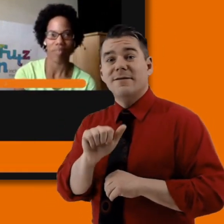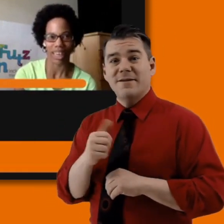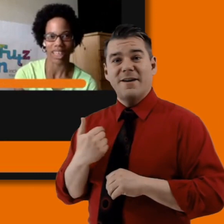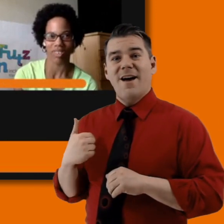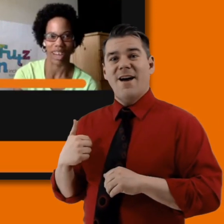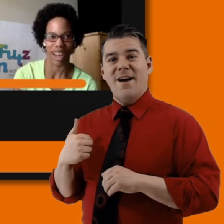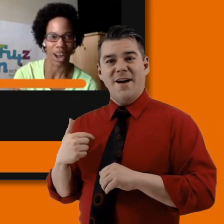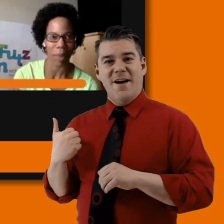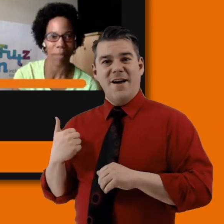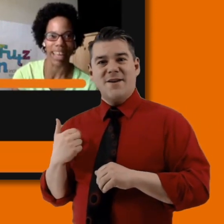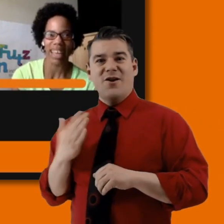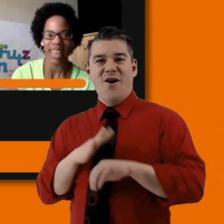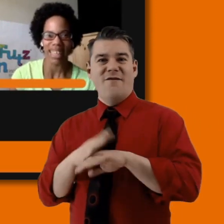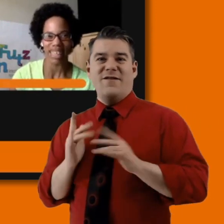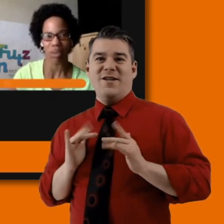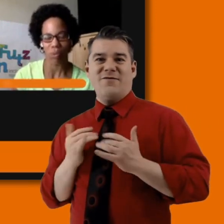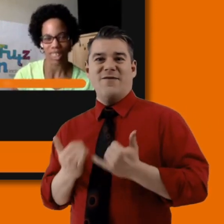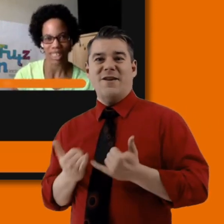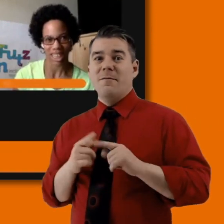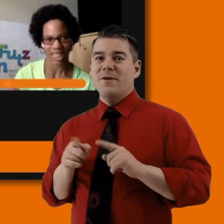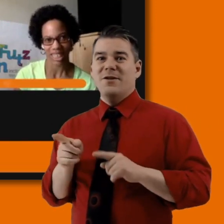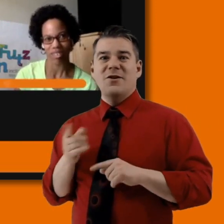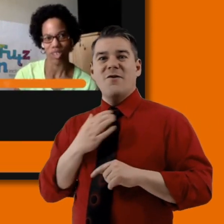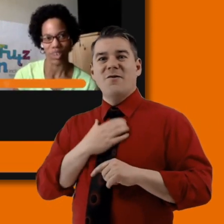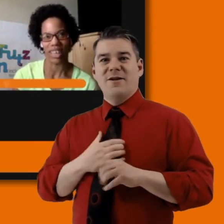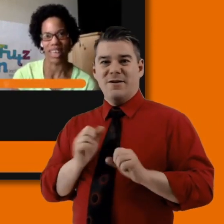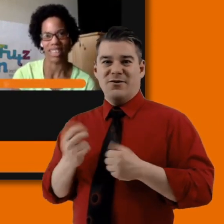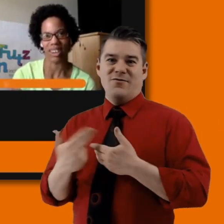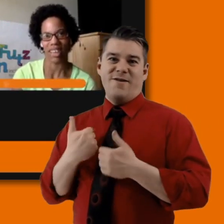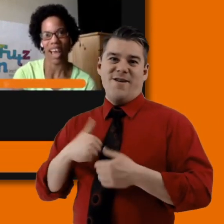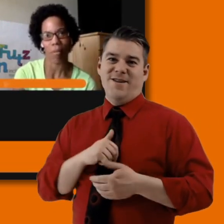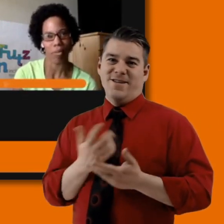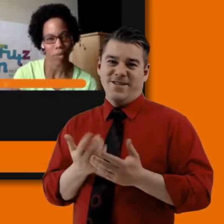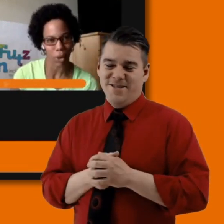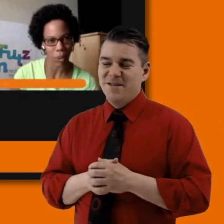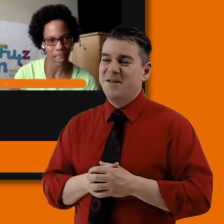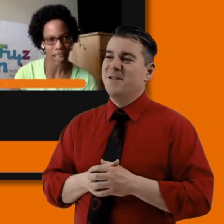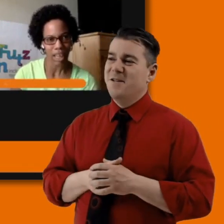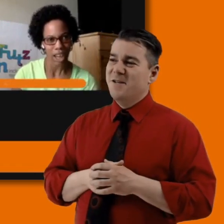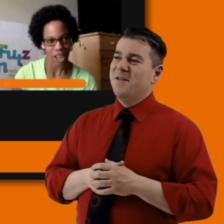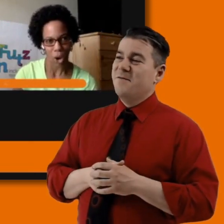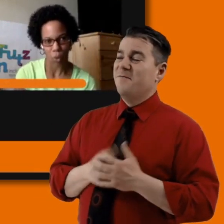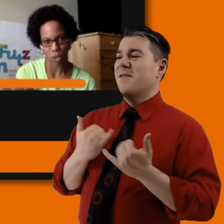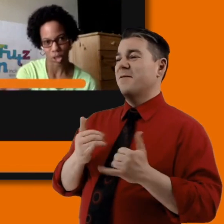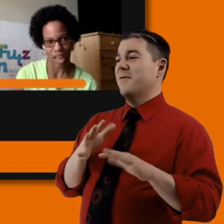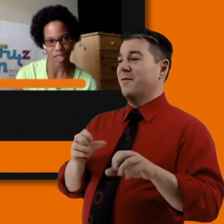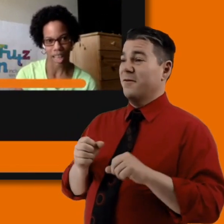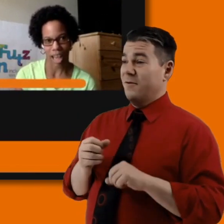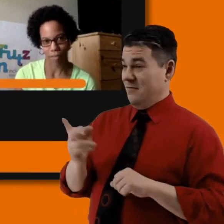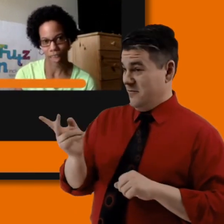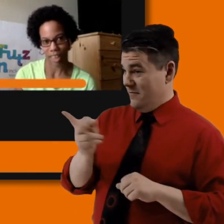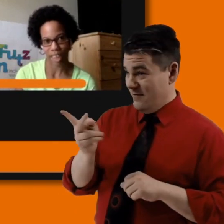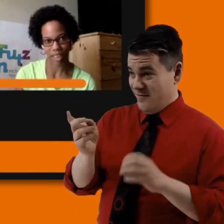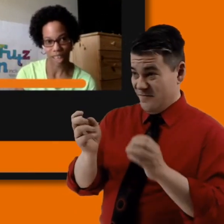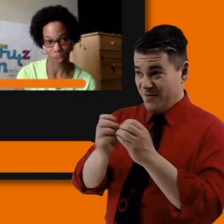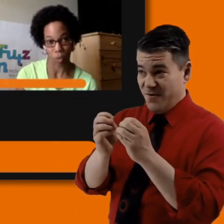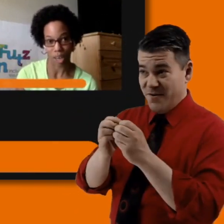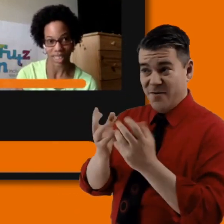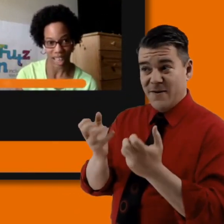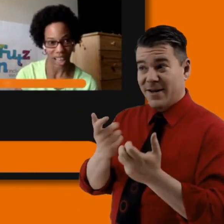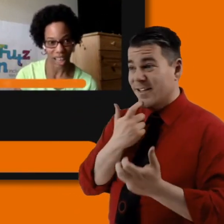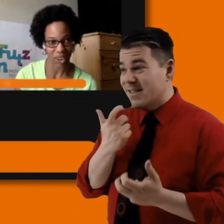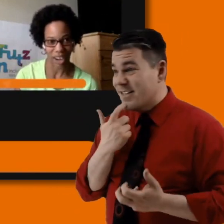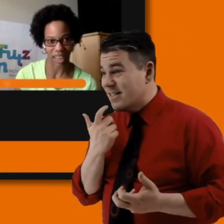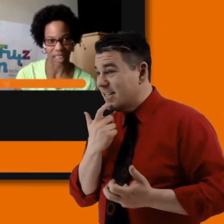is on vacation right now, but she wished that she could have joined us. So yeah, before we go, would you guys have anything that you